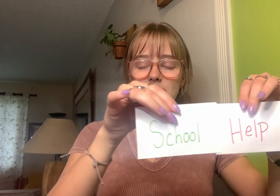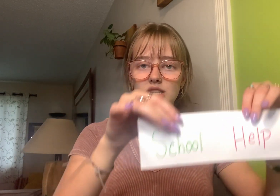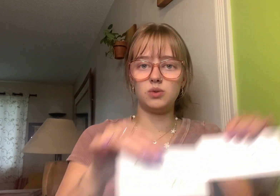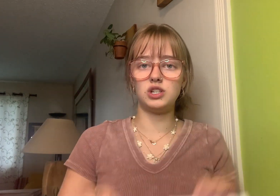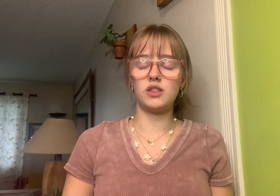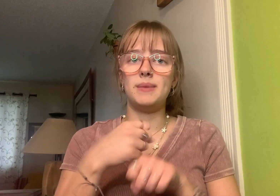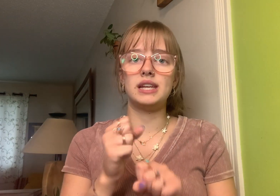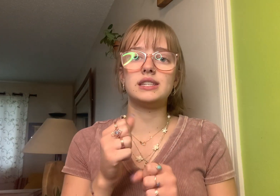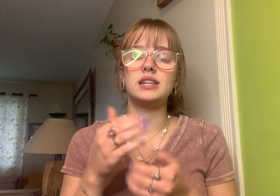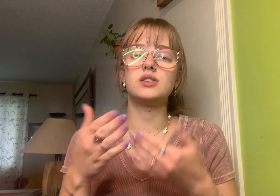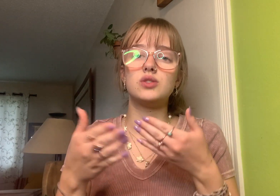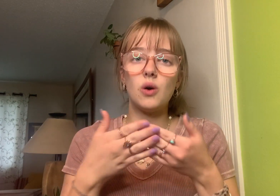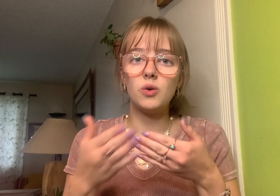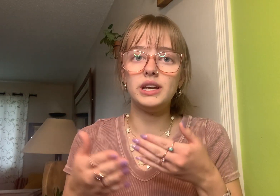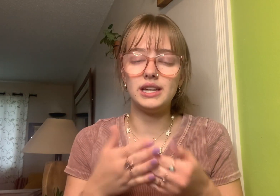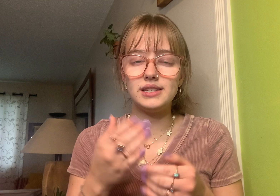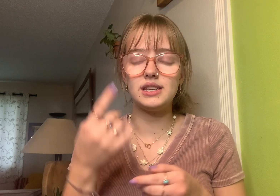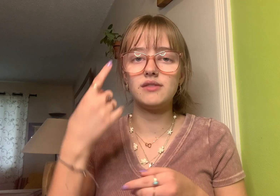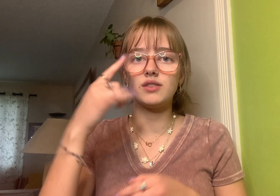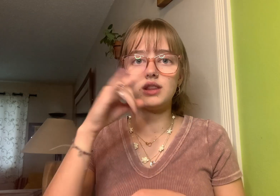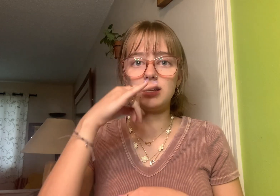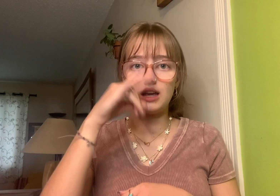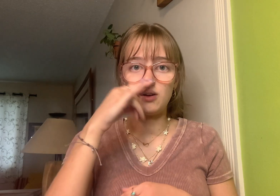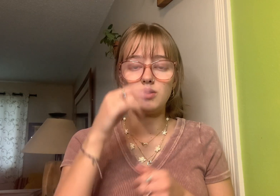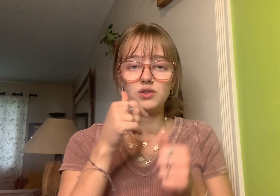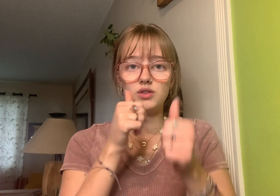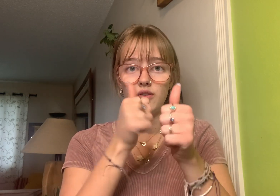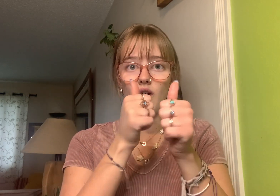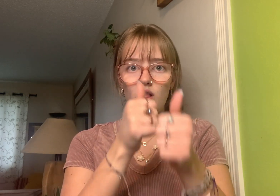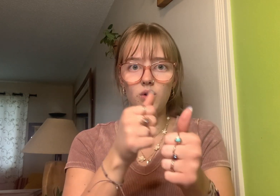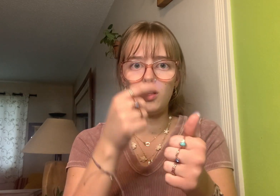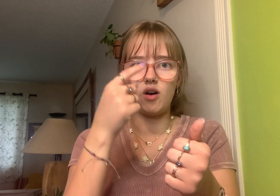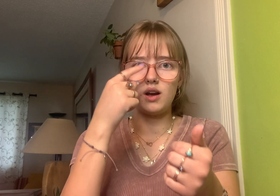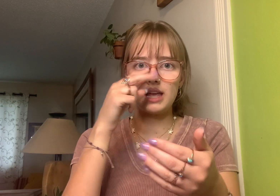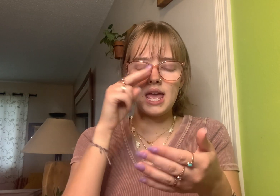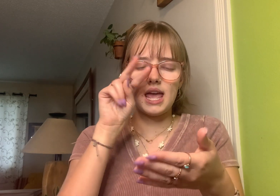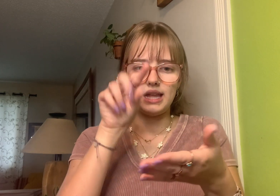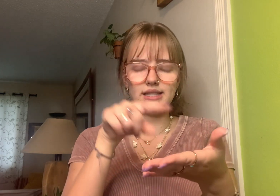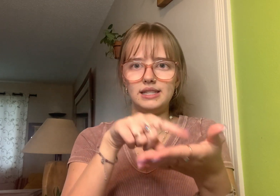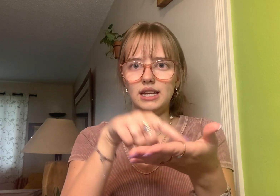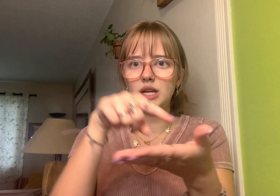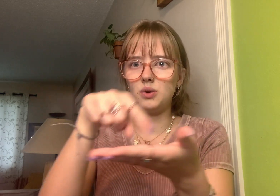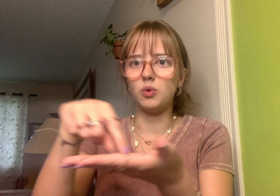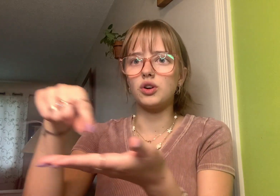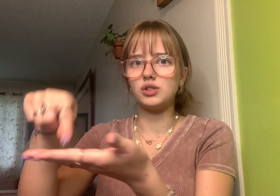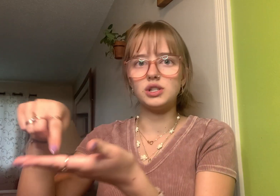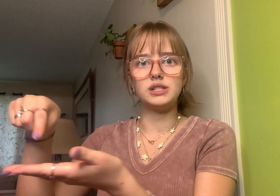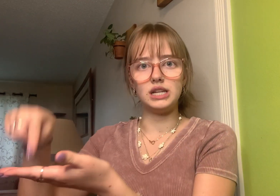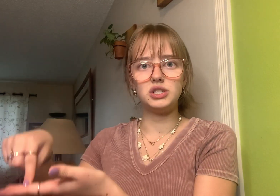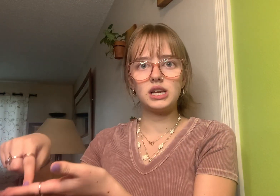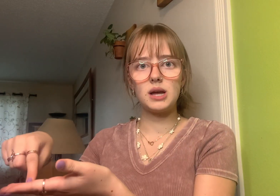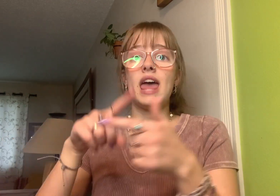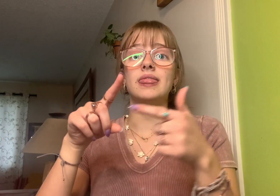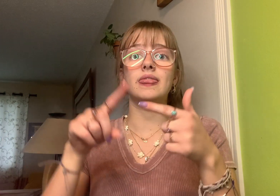to each other. It makes it so easy for the kiddos to follow along and see the words you're teaching them, and